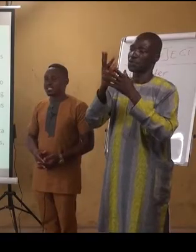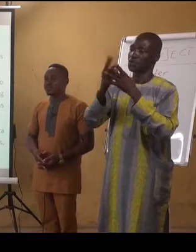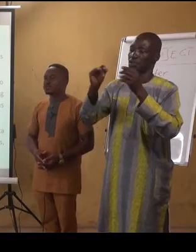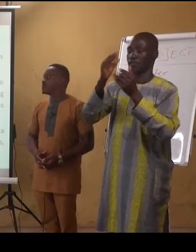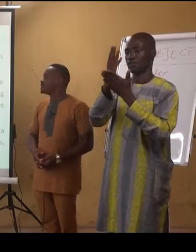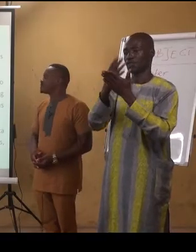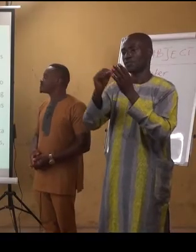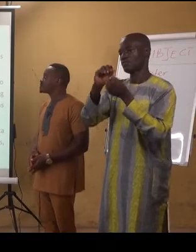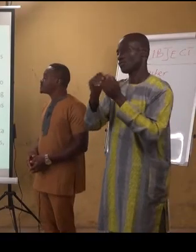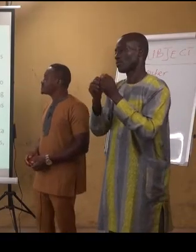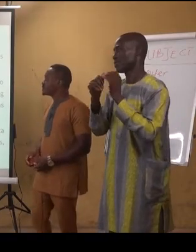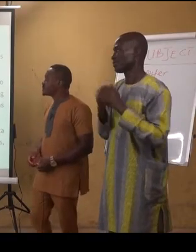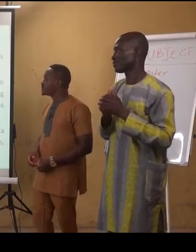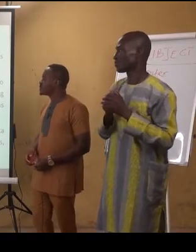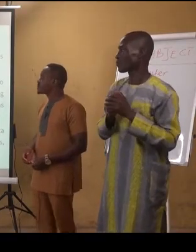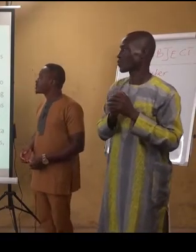task.